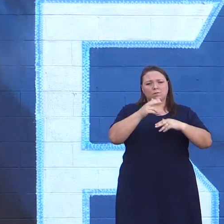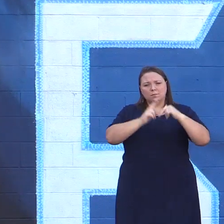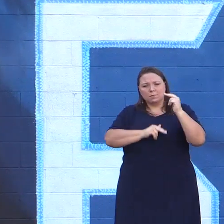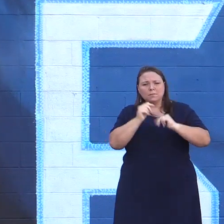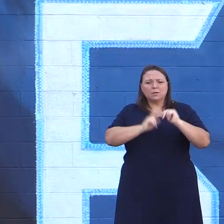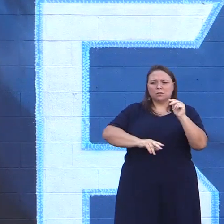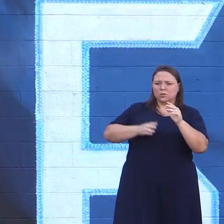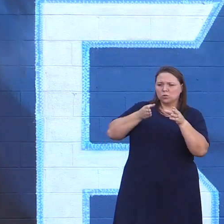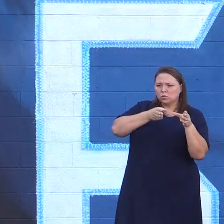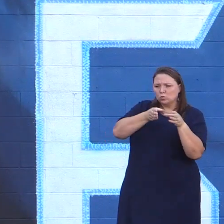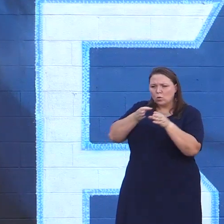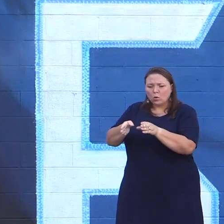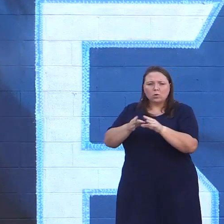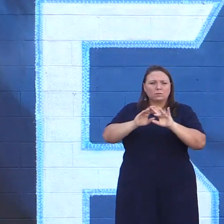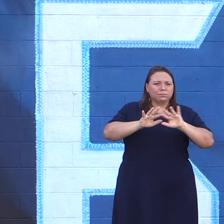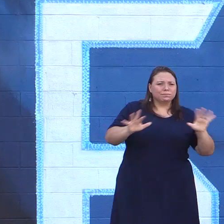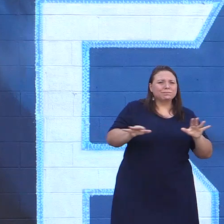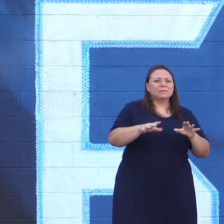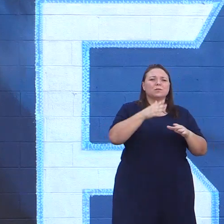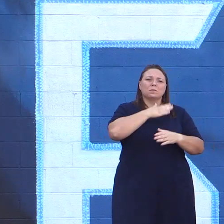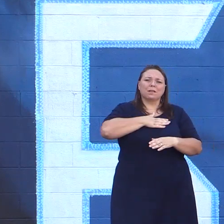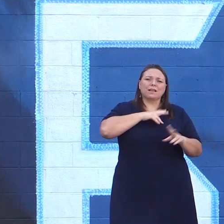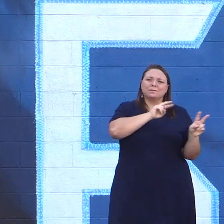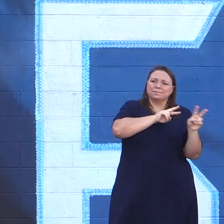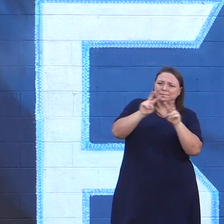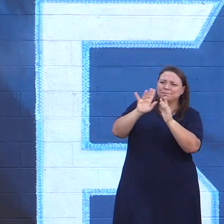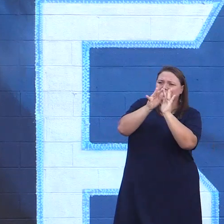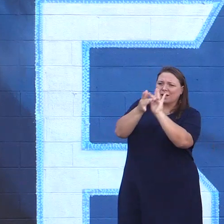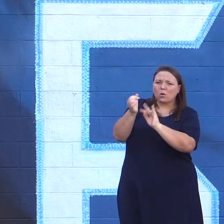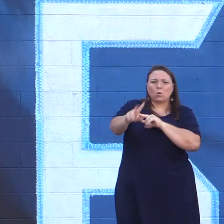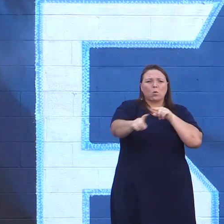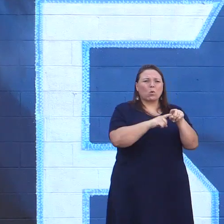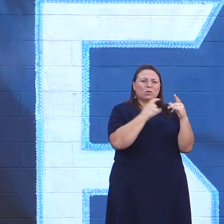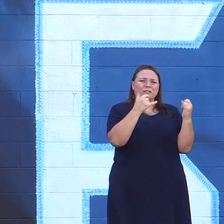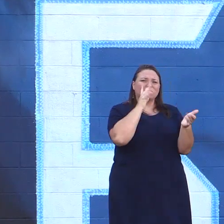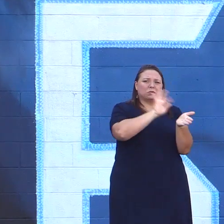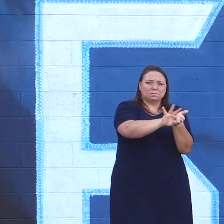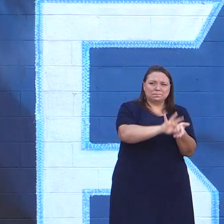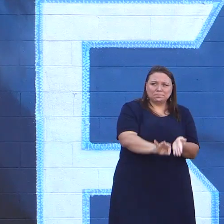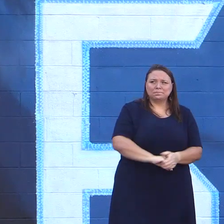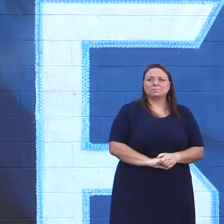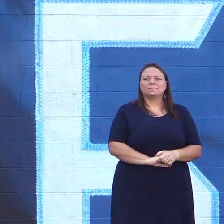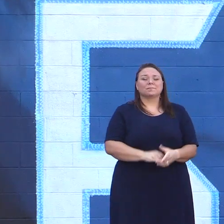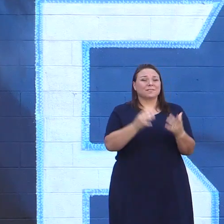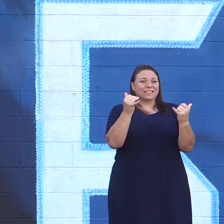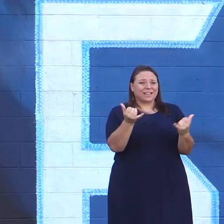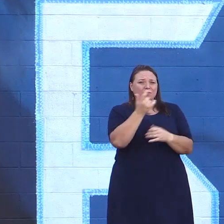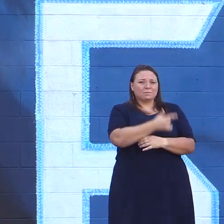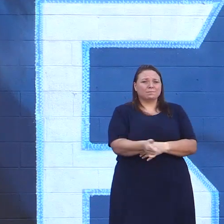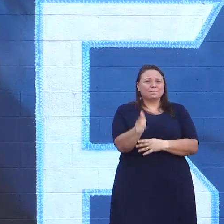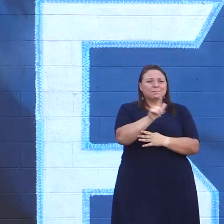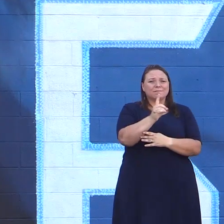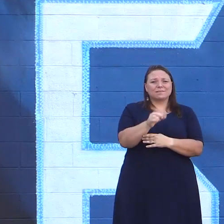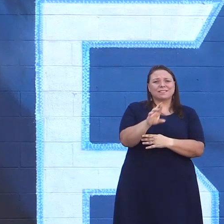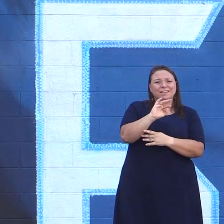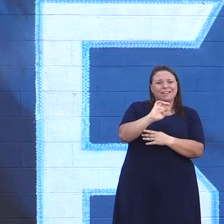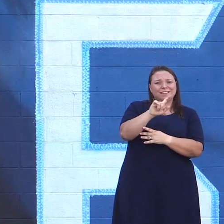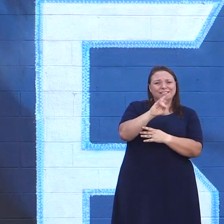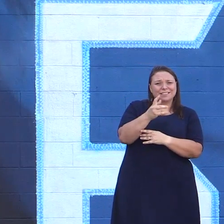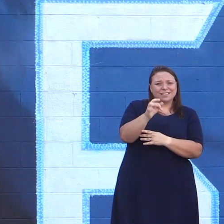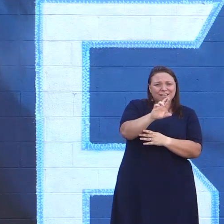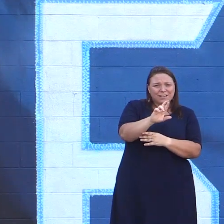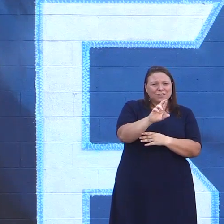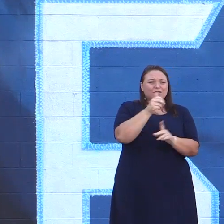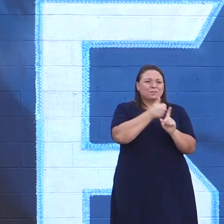next decade, so please visit online or call today to get counted. And now we'll turn it over to Dr. Alex